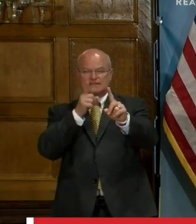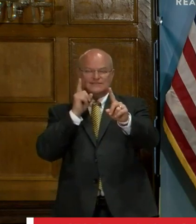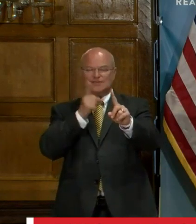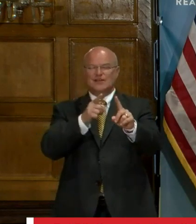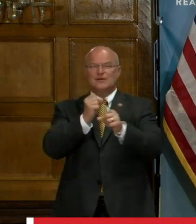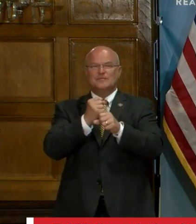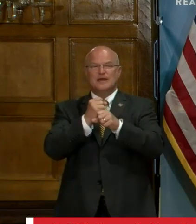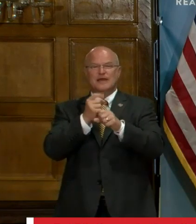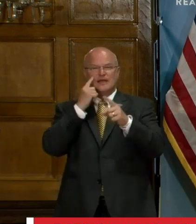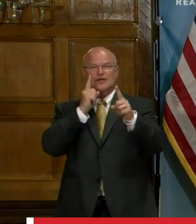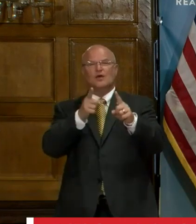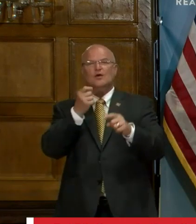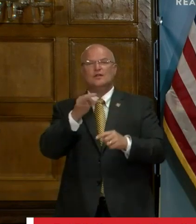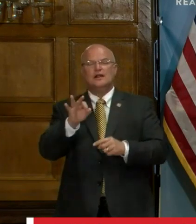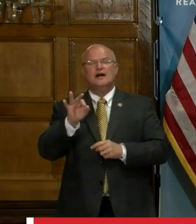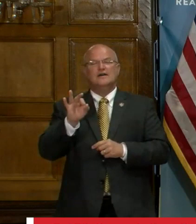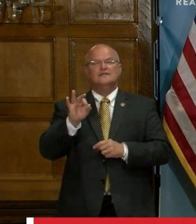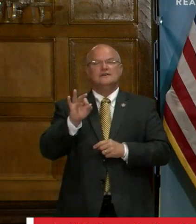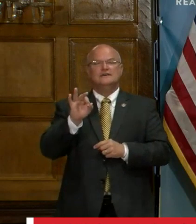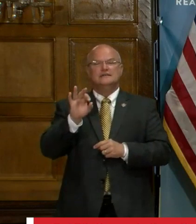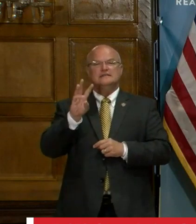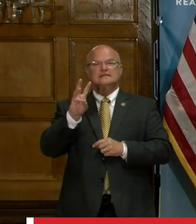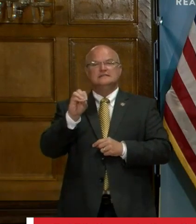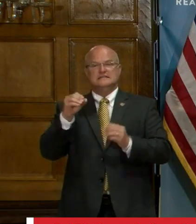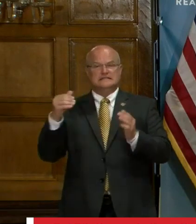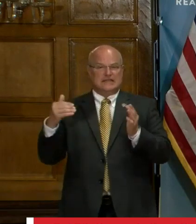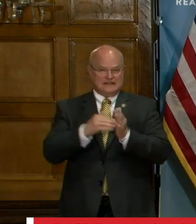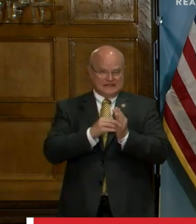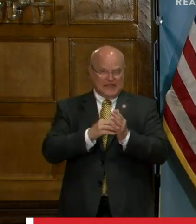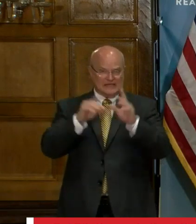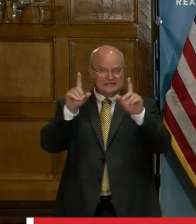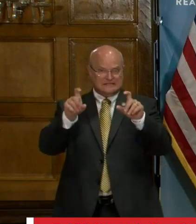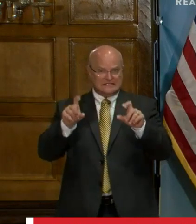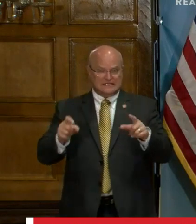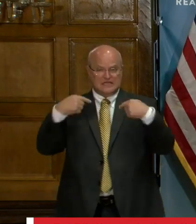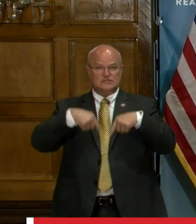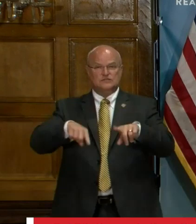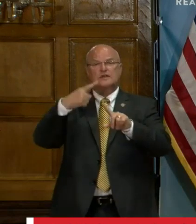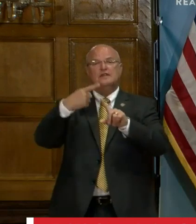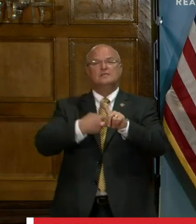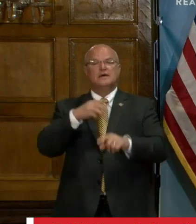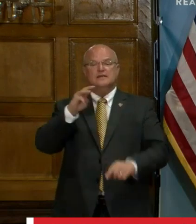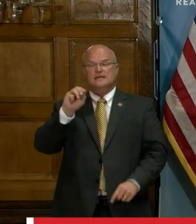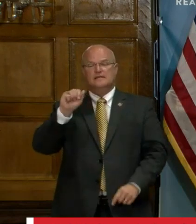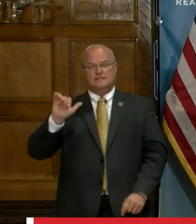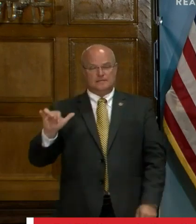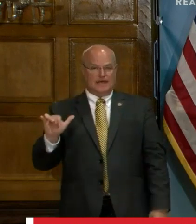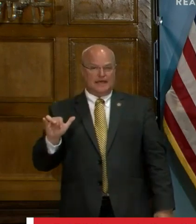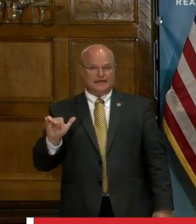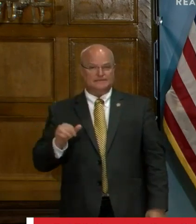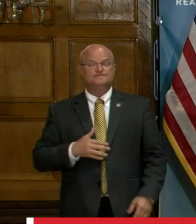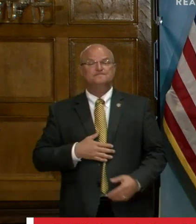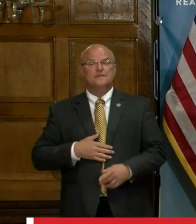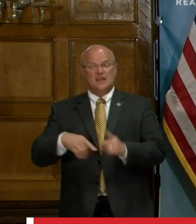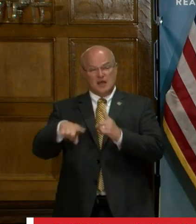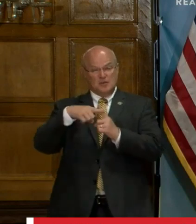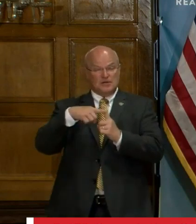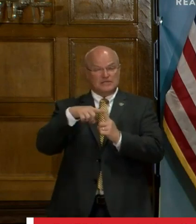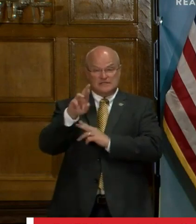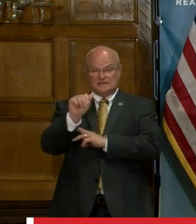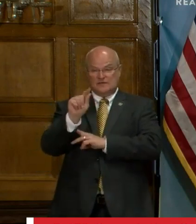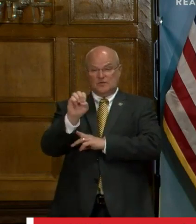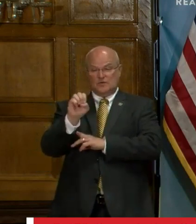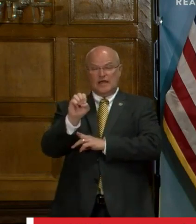target of making our goal of 60,000 tests during the month of May. The positivity rate